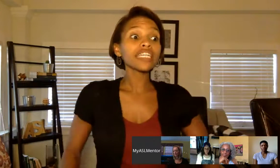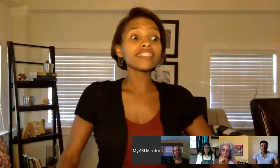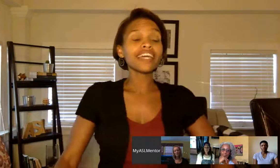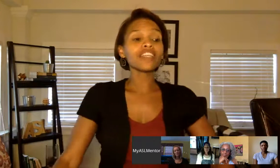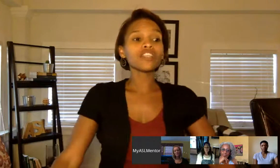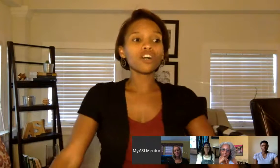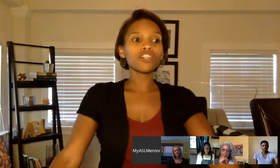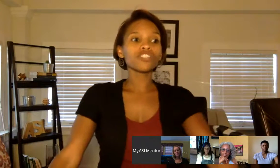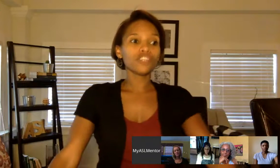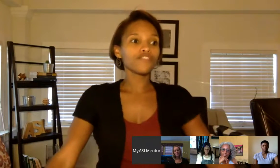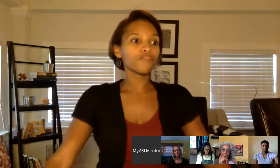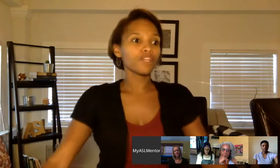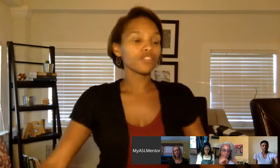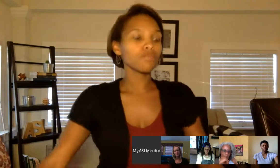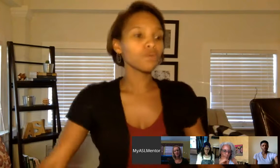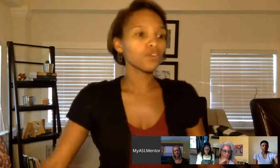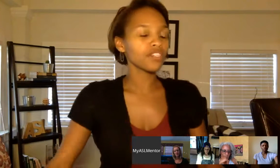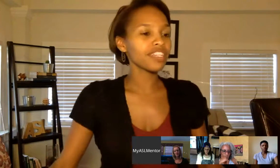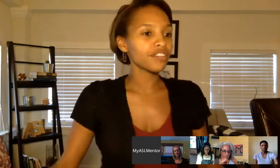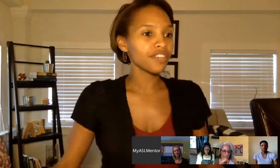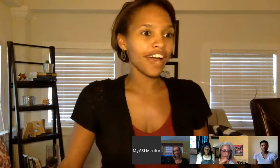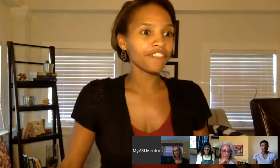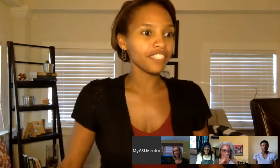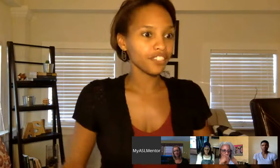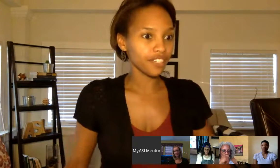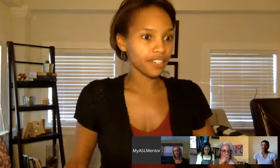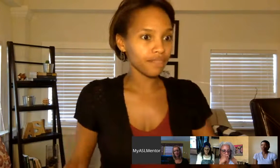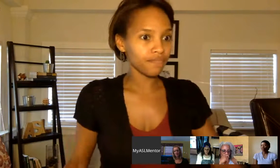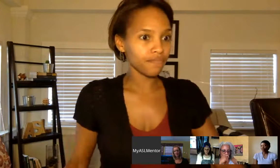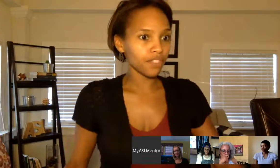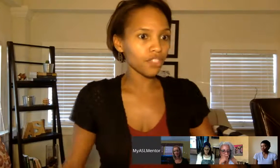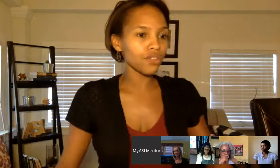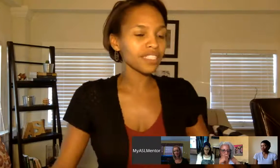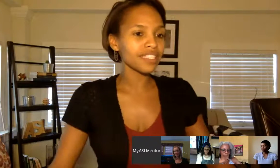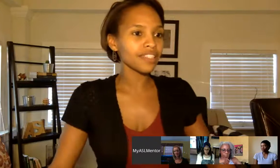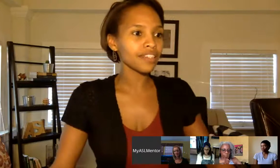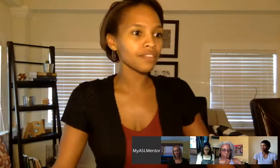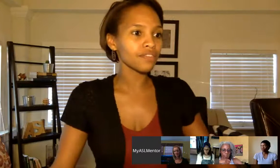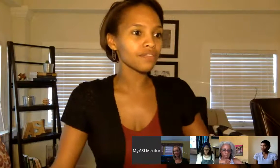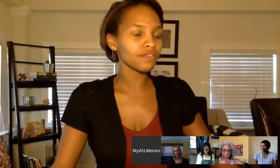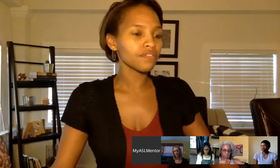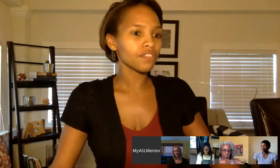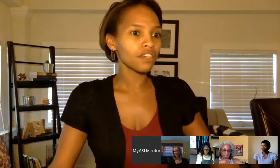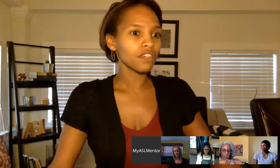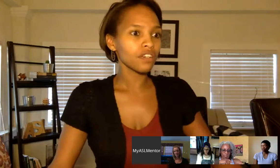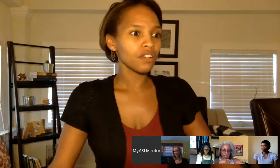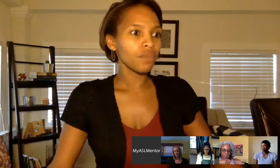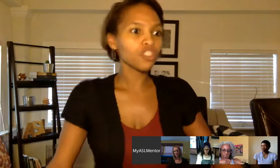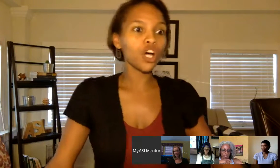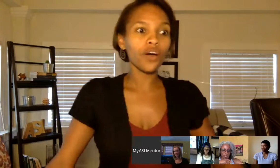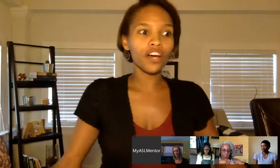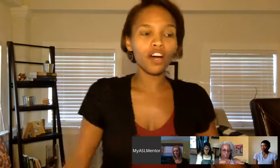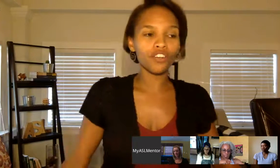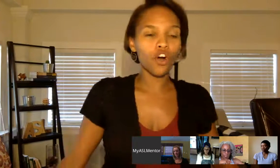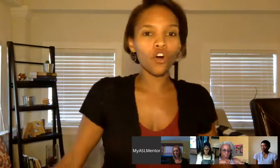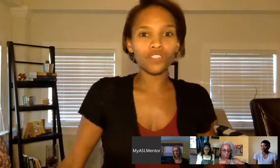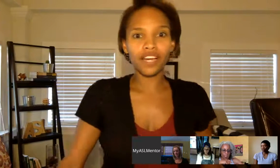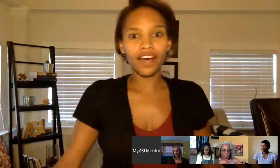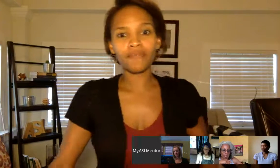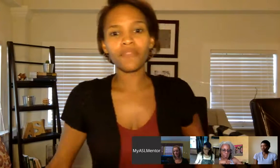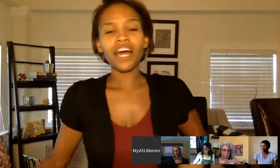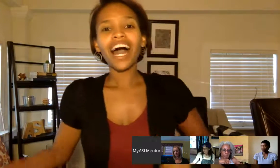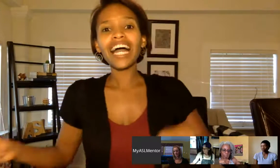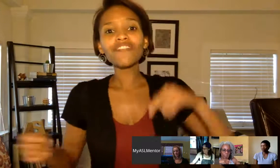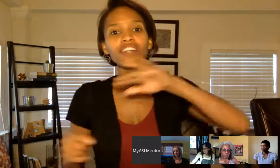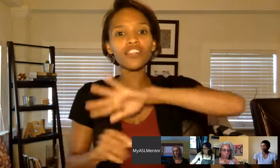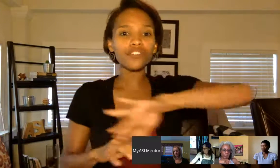There is a large information board near the cafeteria, so you can see what's going on all the